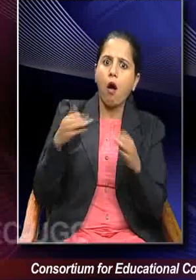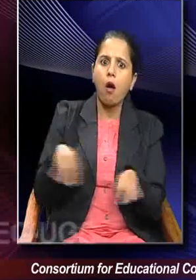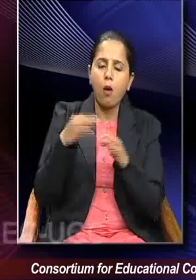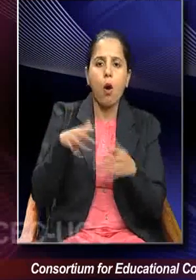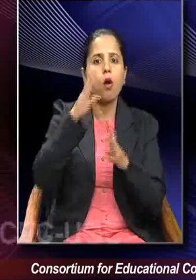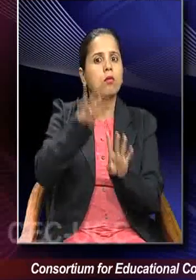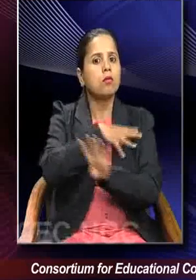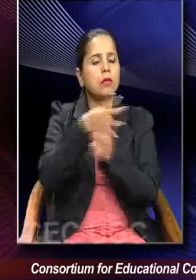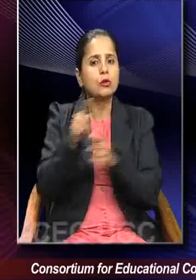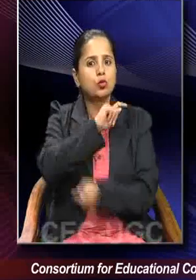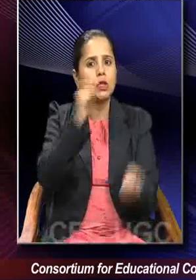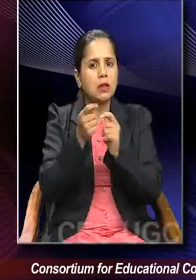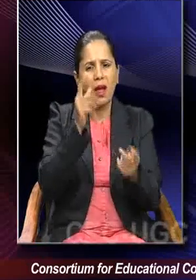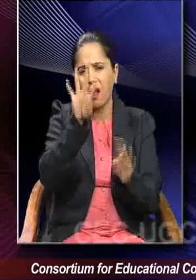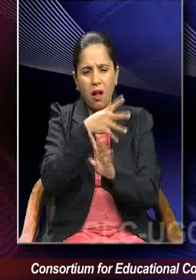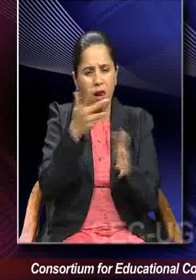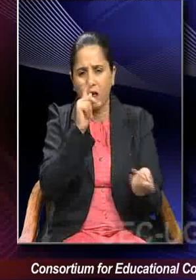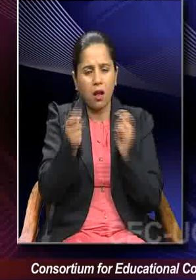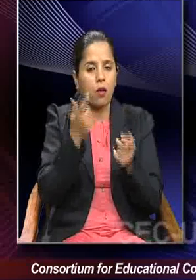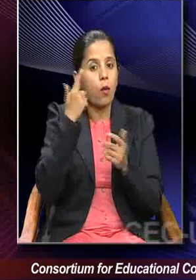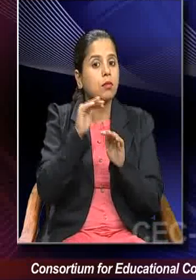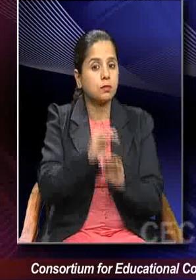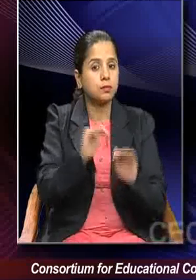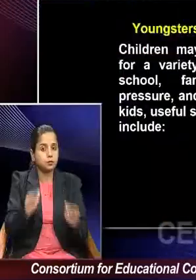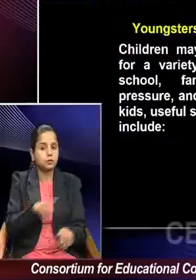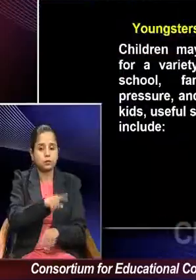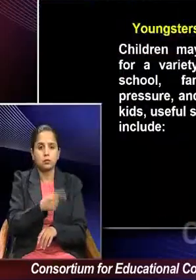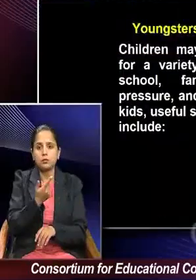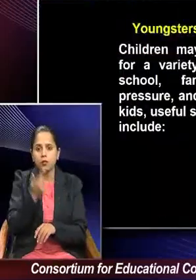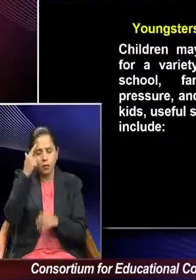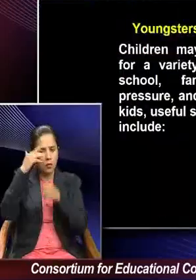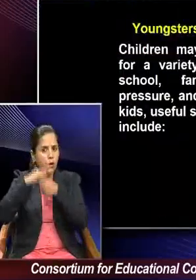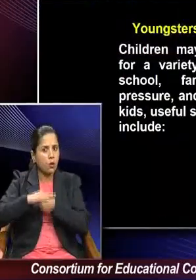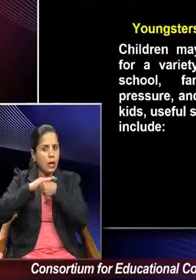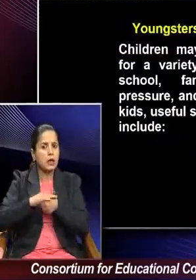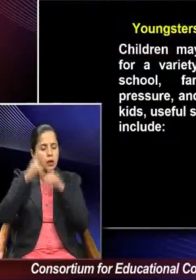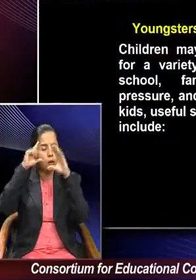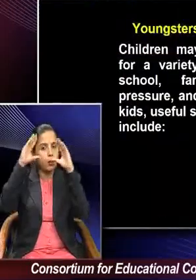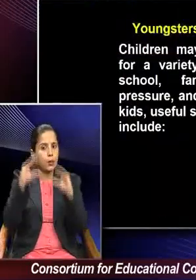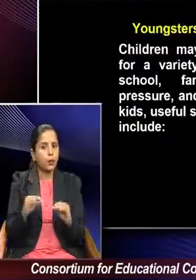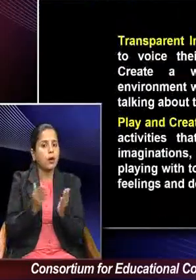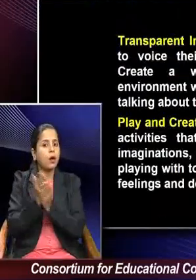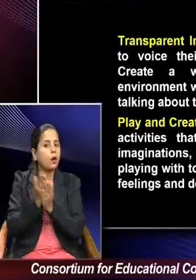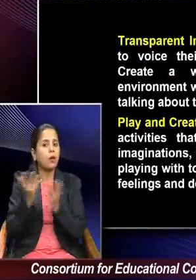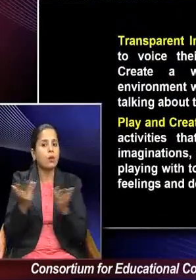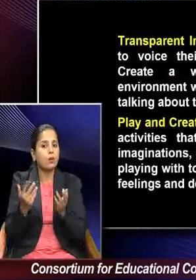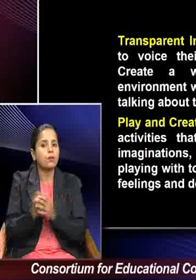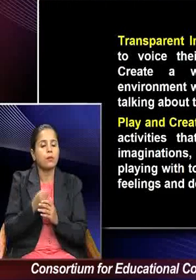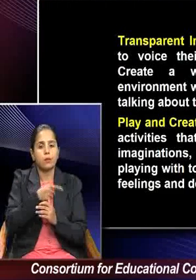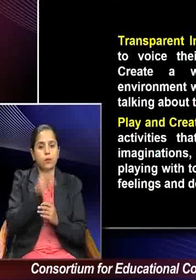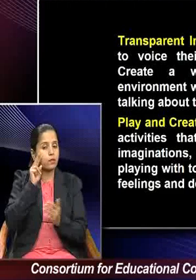schedule changes. For kids, useful stress reduction methods are